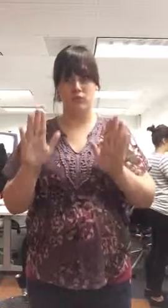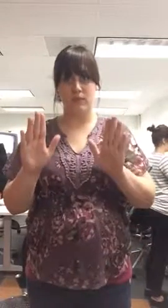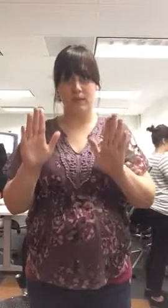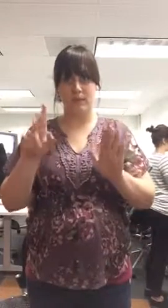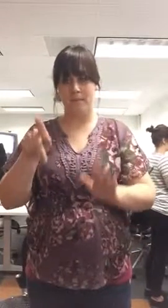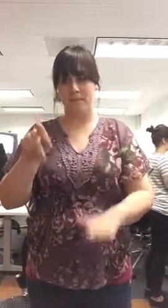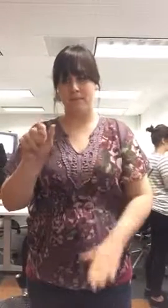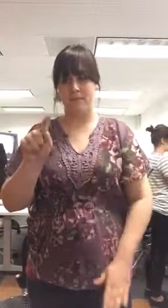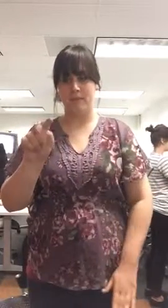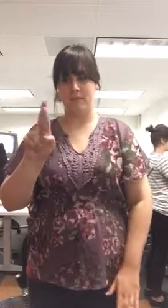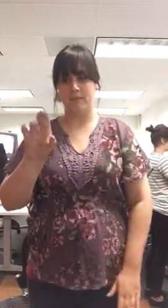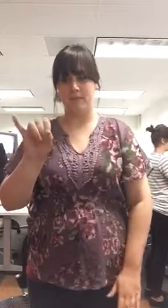30 million dead.